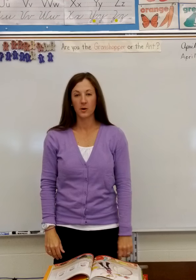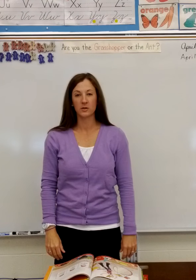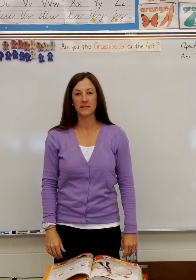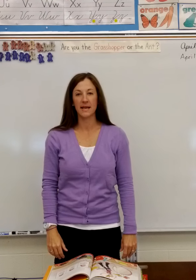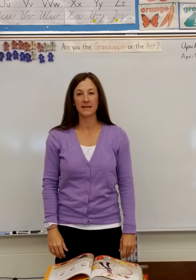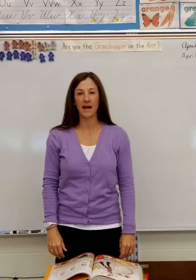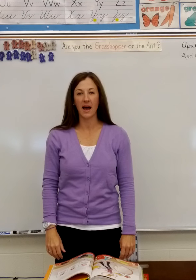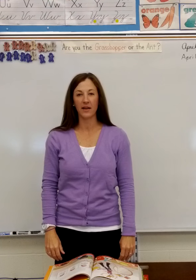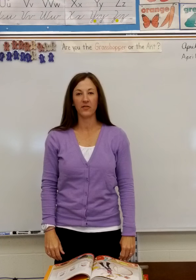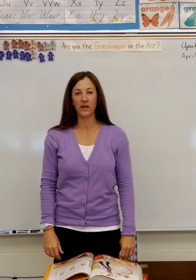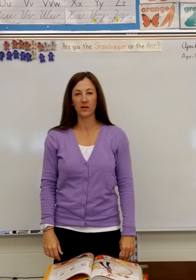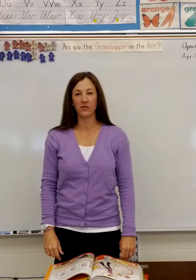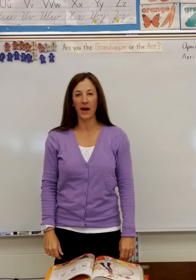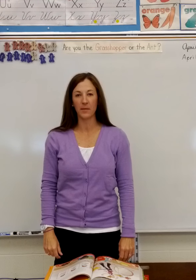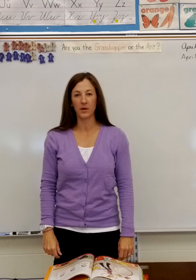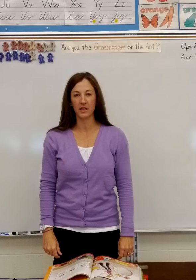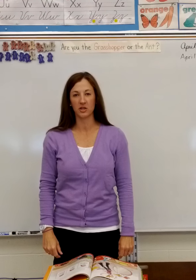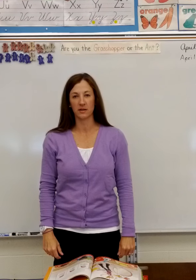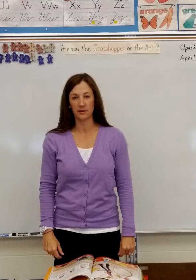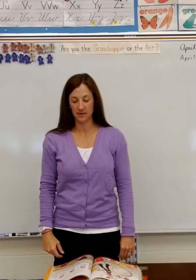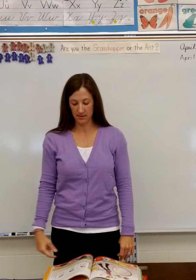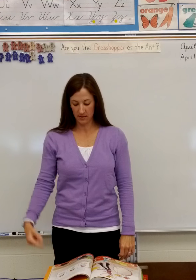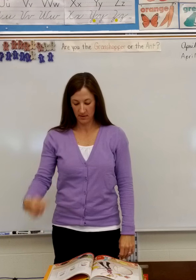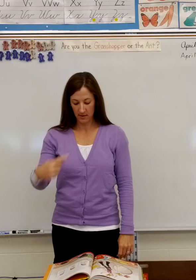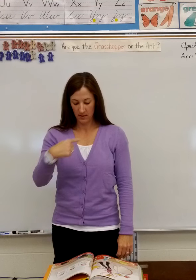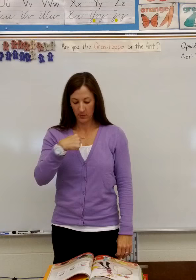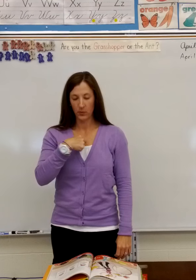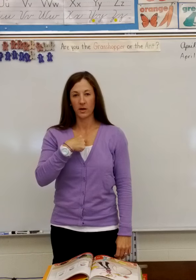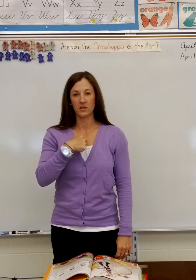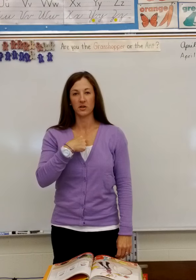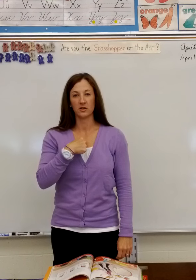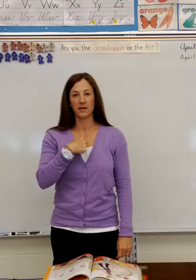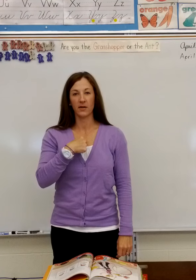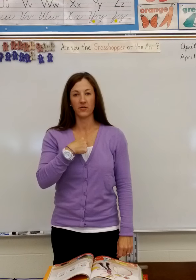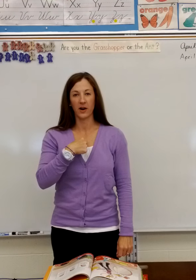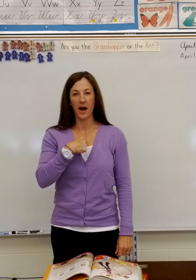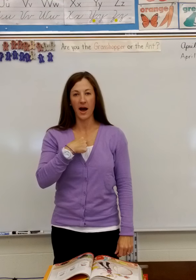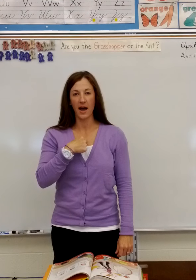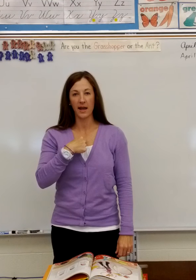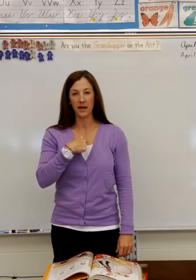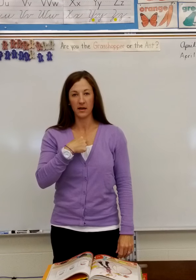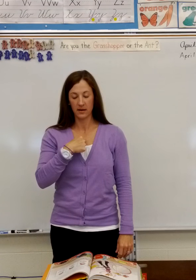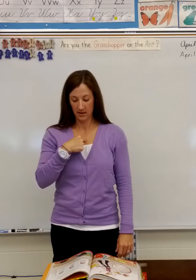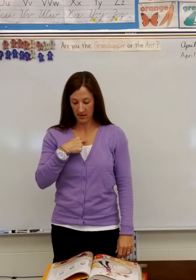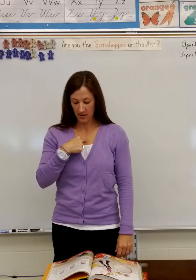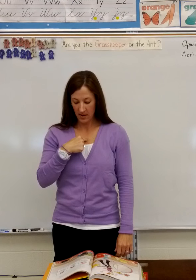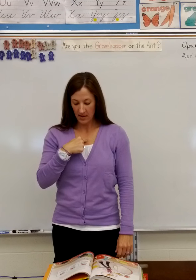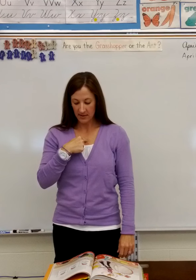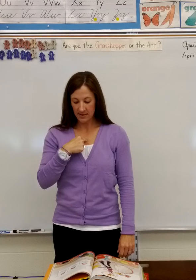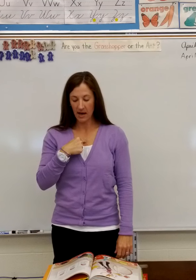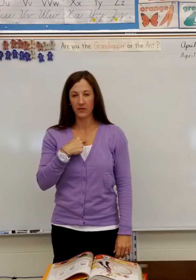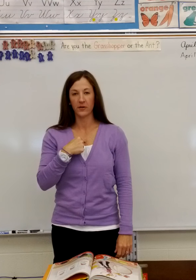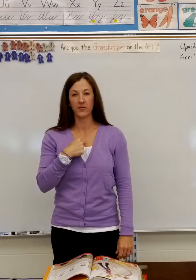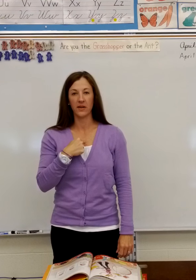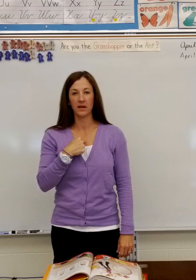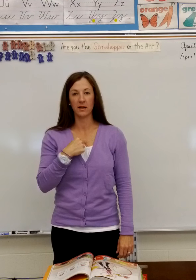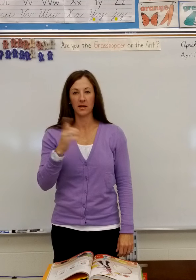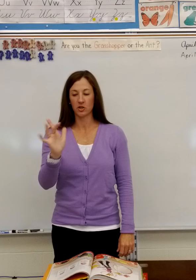Moses says, I feel vibrations. Point to yourself for I. The sign for feel is your